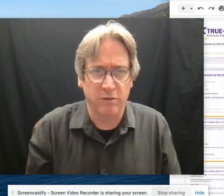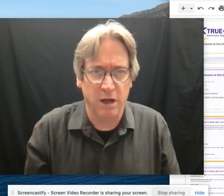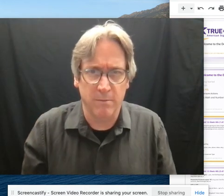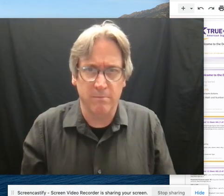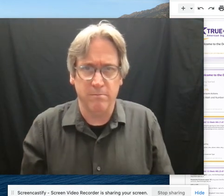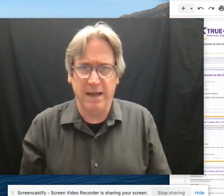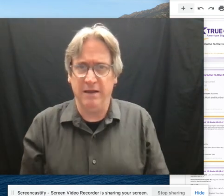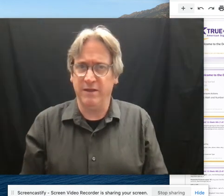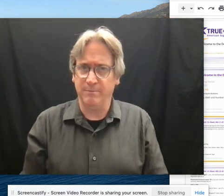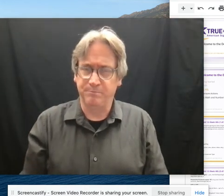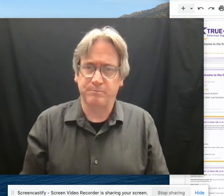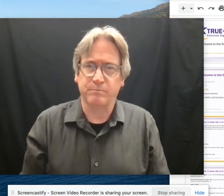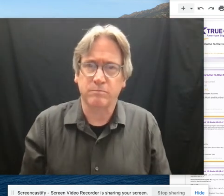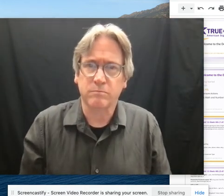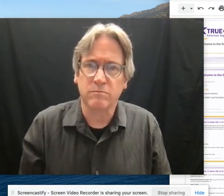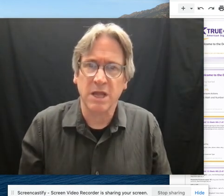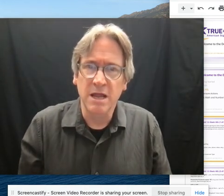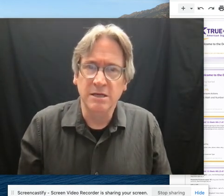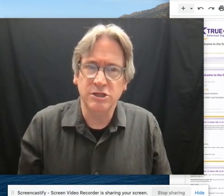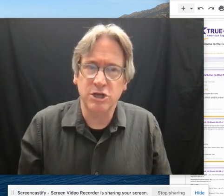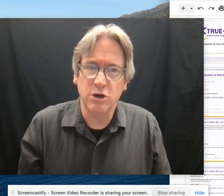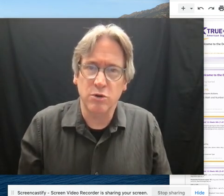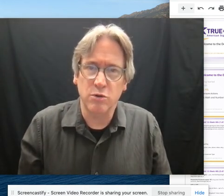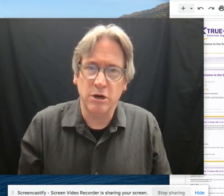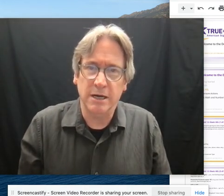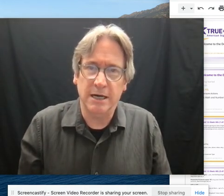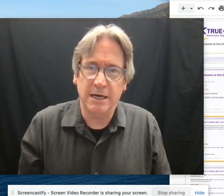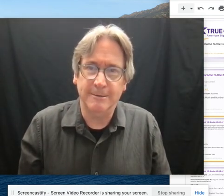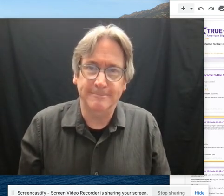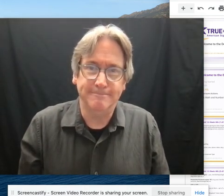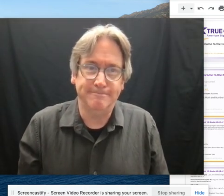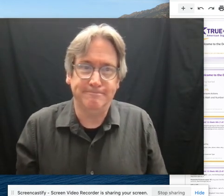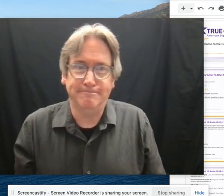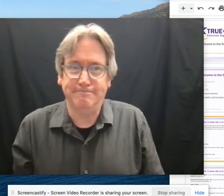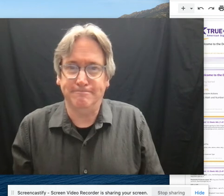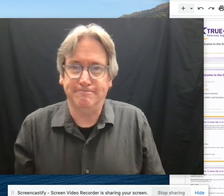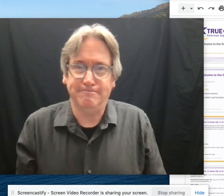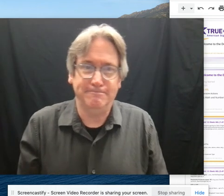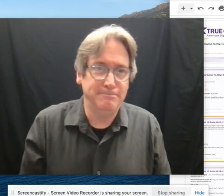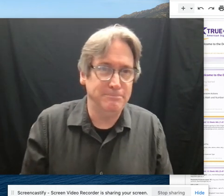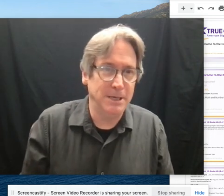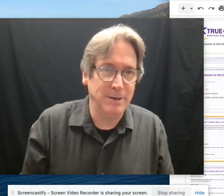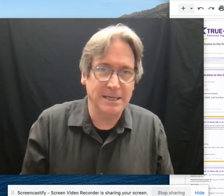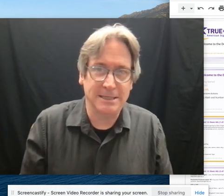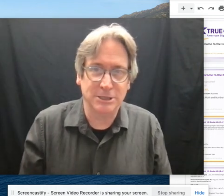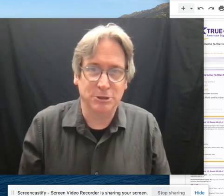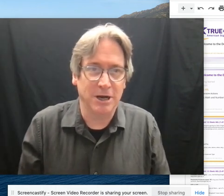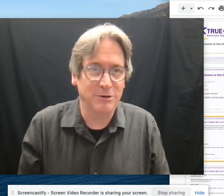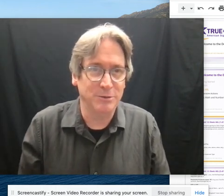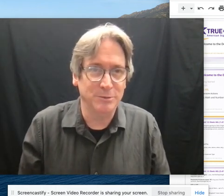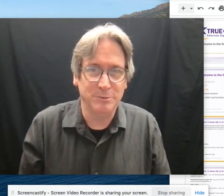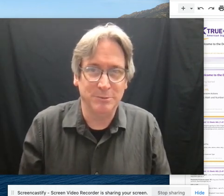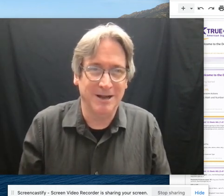for many of them. So I'm not exactly